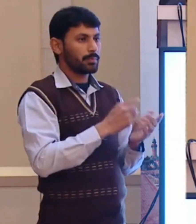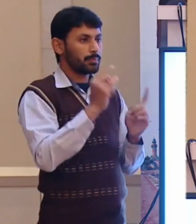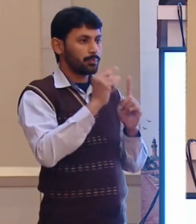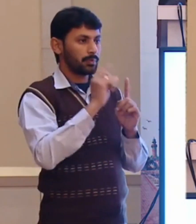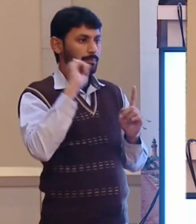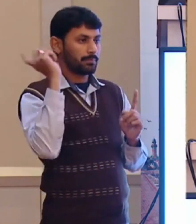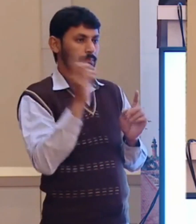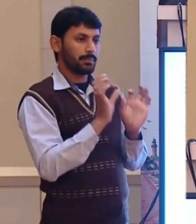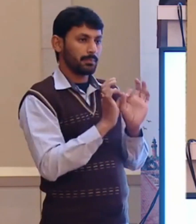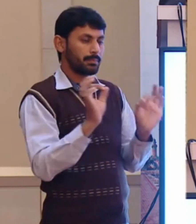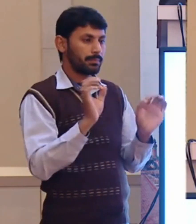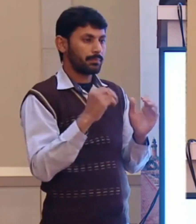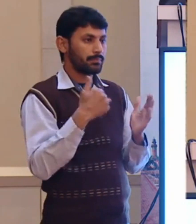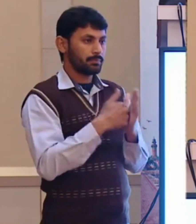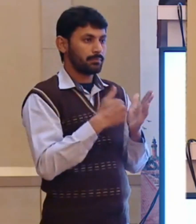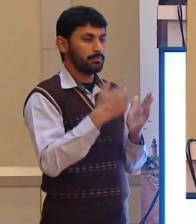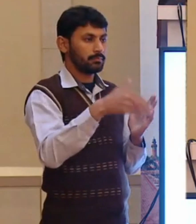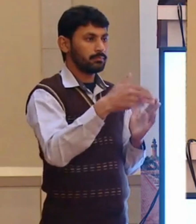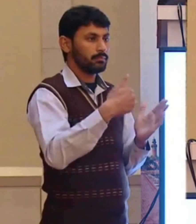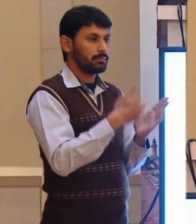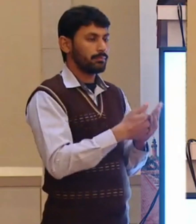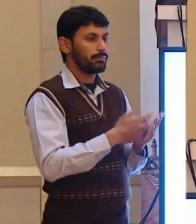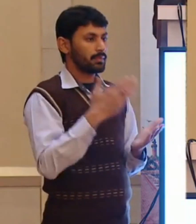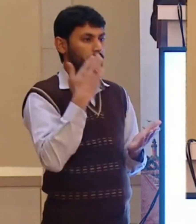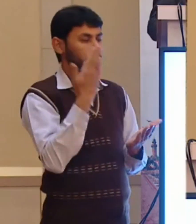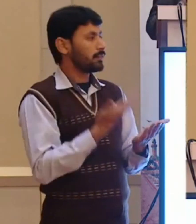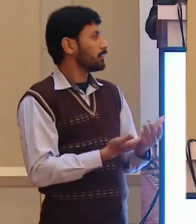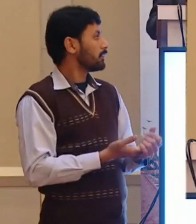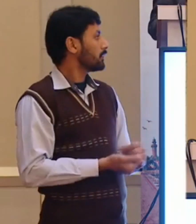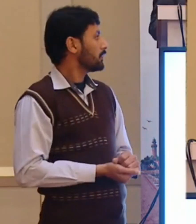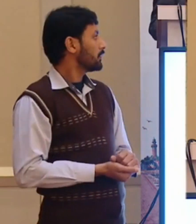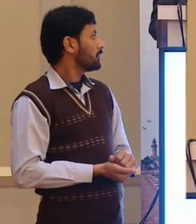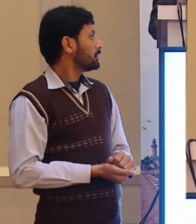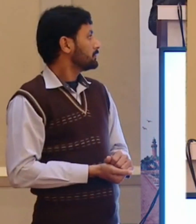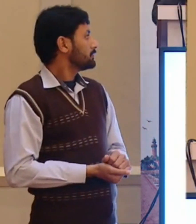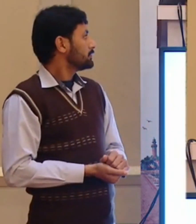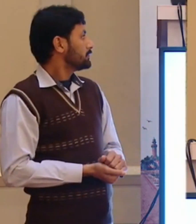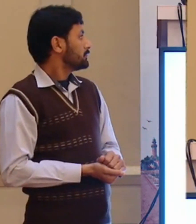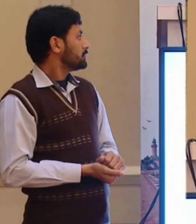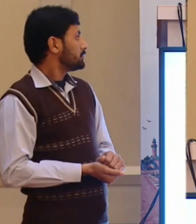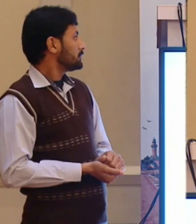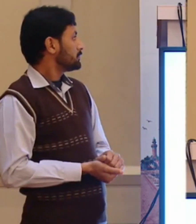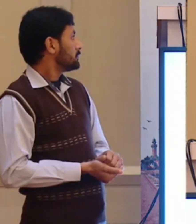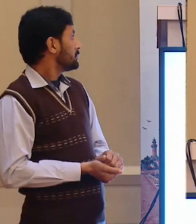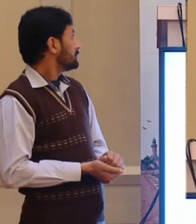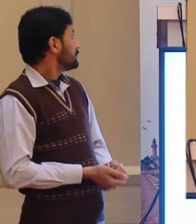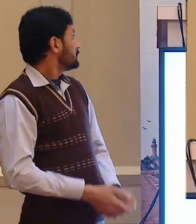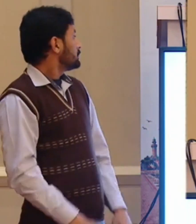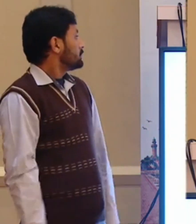hospitals. And that's it. Thank you very much.